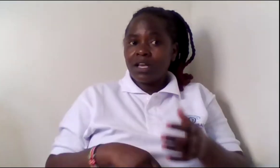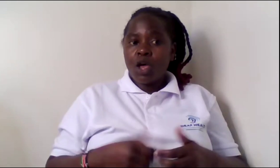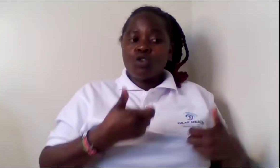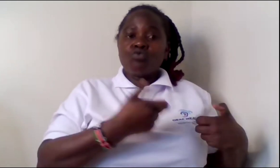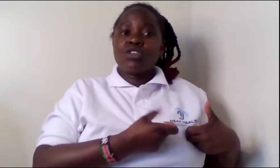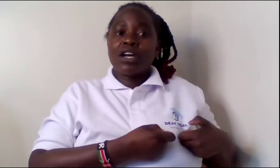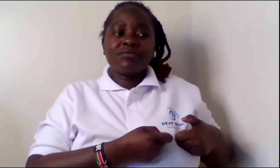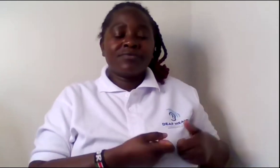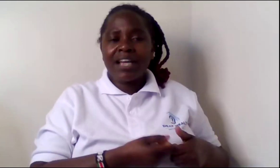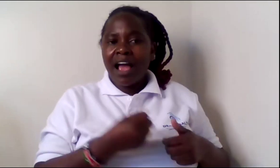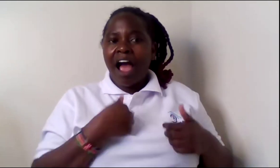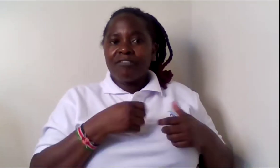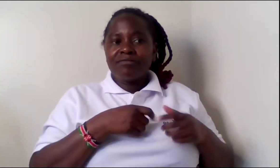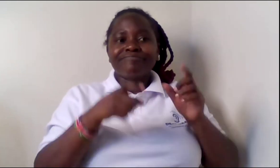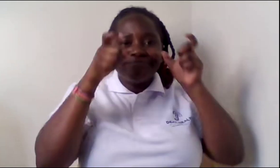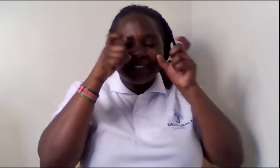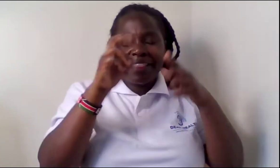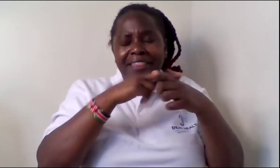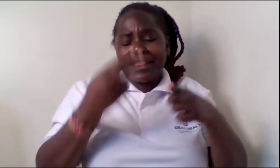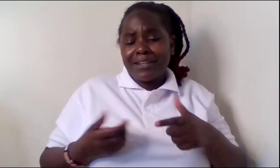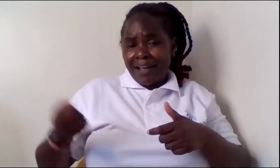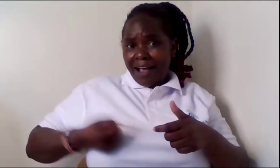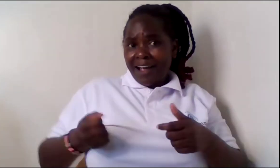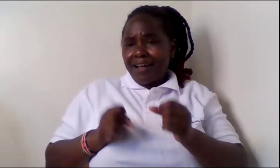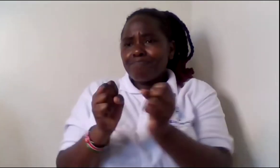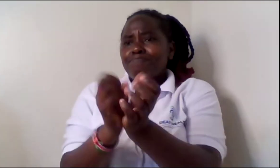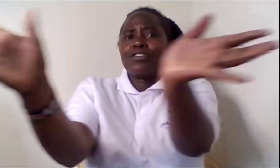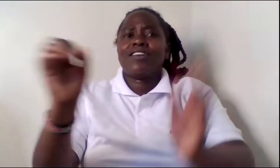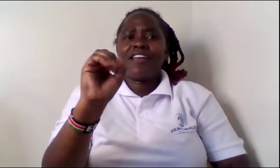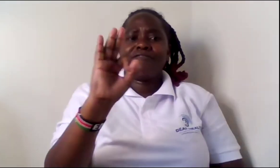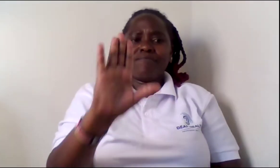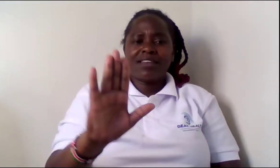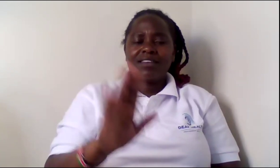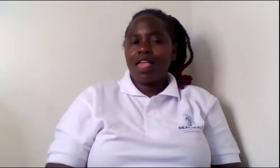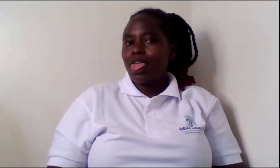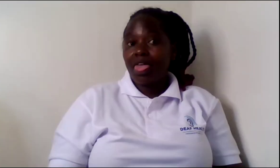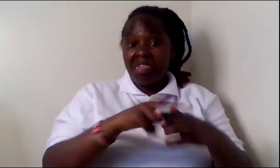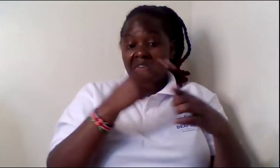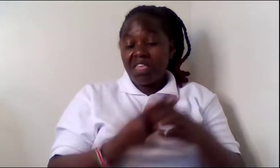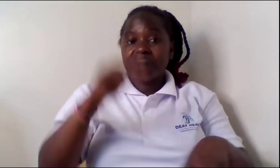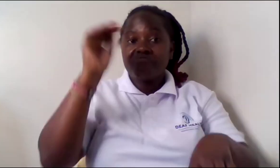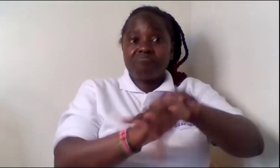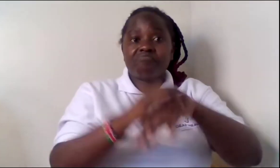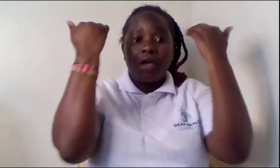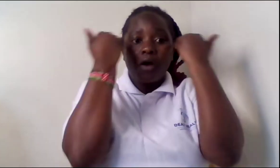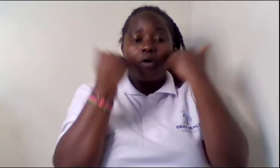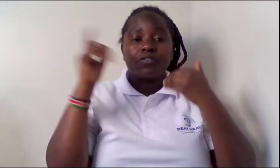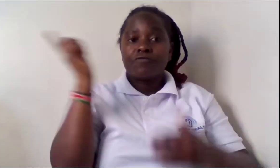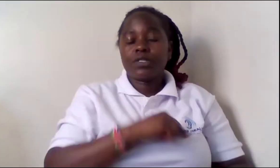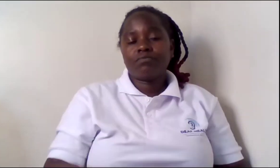results on social media. So whether they are negative or positive, that one is illegal. You are not allowed to